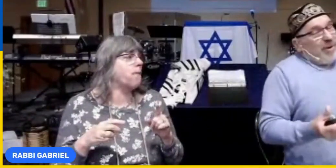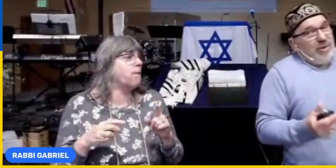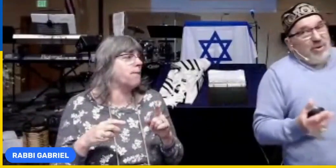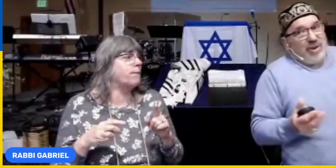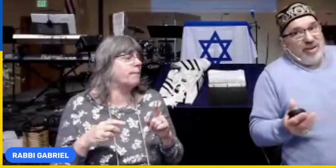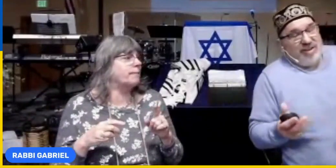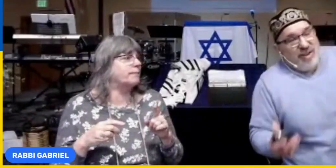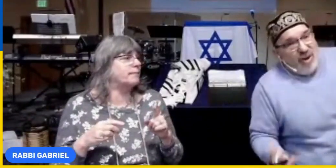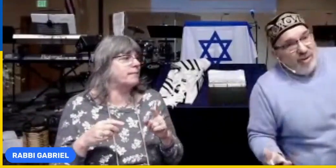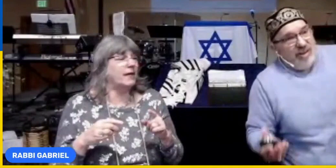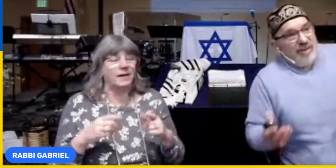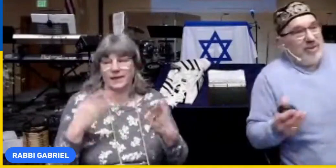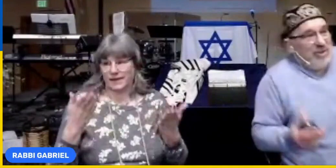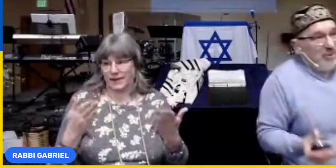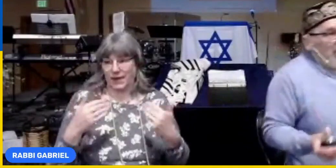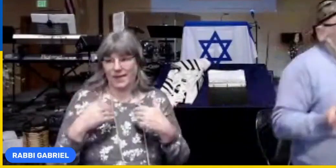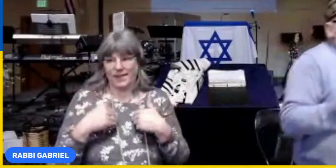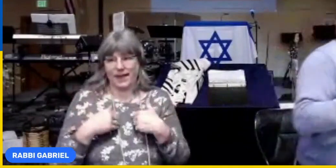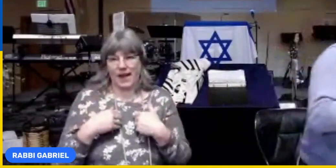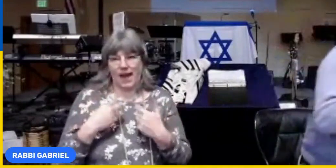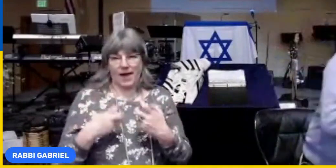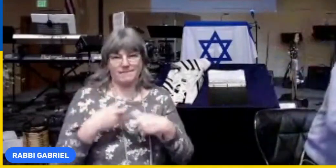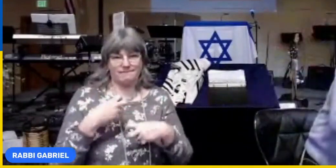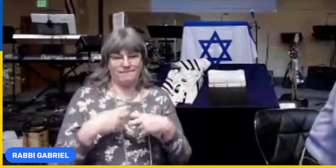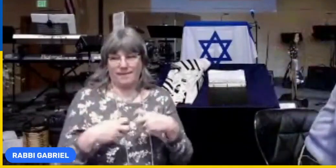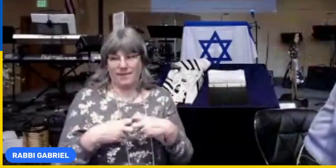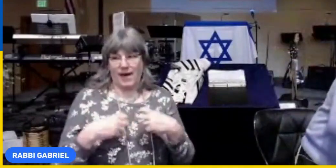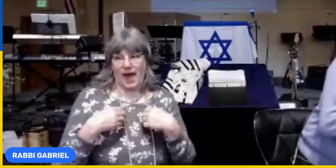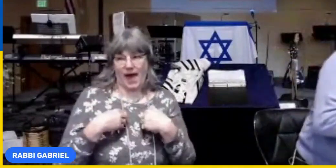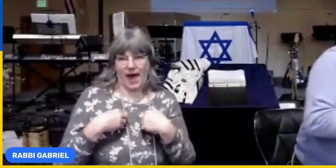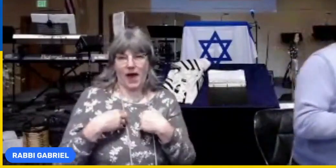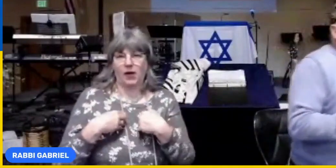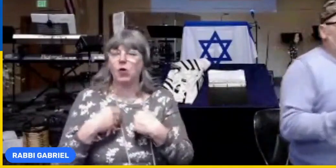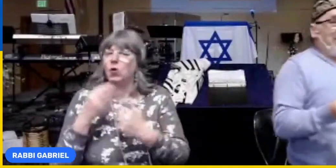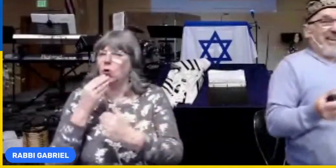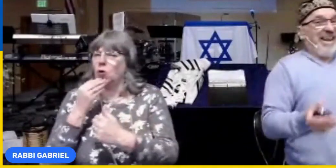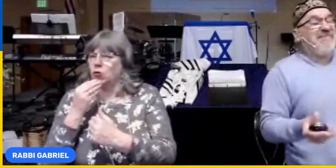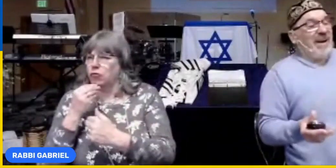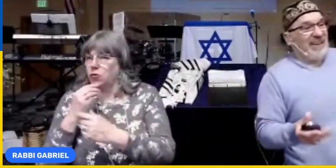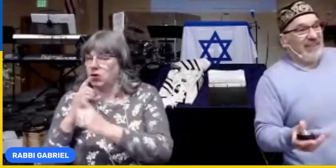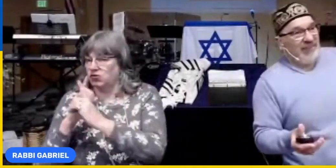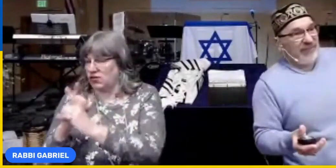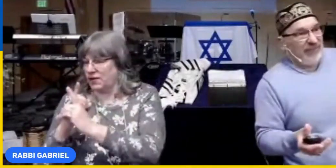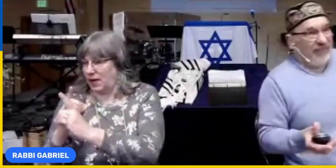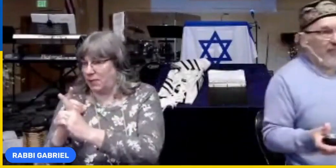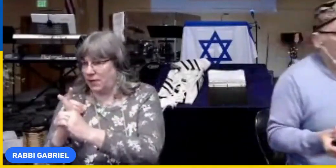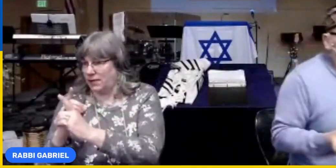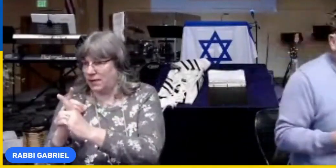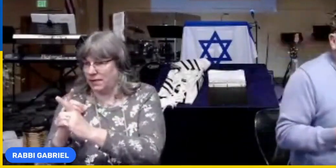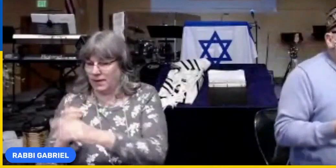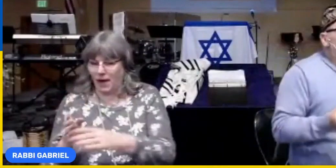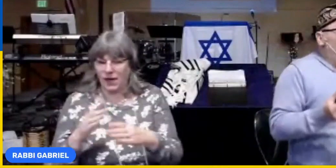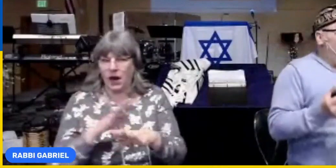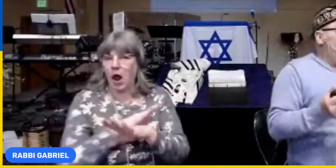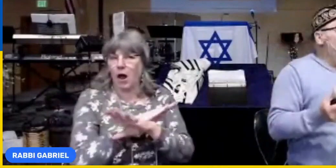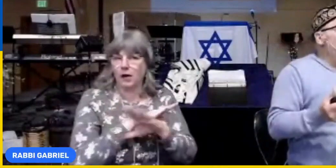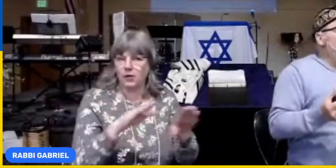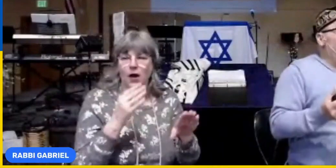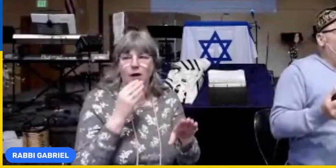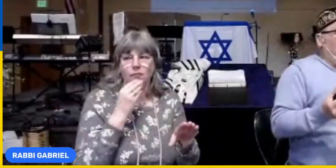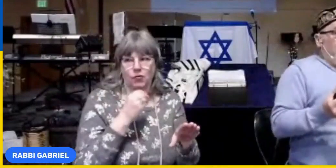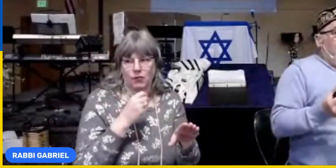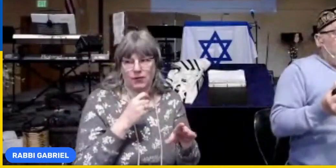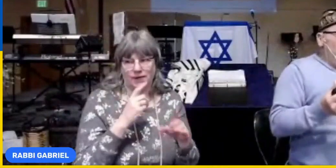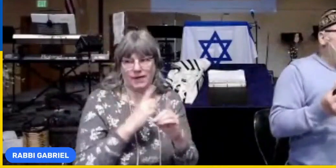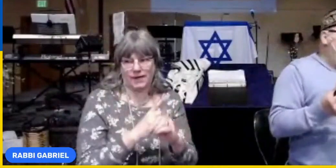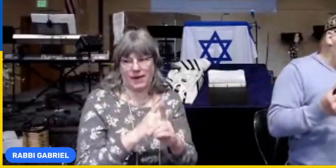at that time, those non-Jewish disciple were faced with a dilemma. Were they going